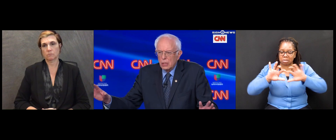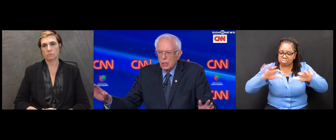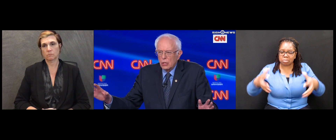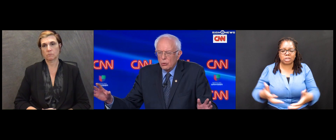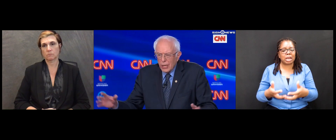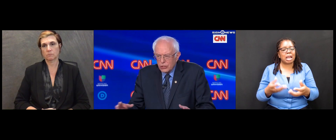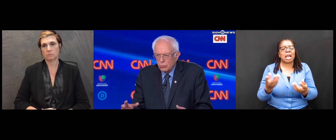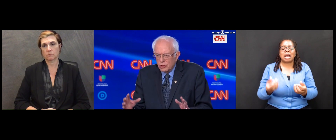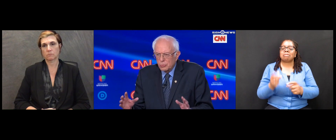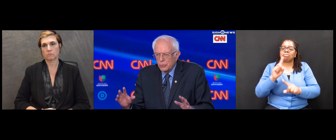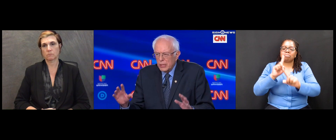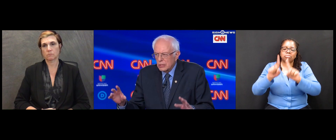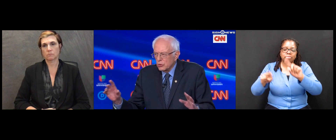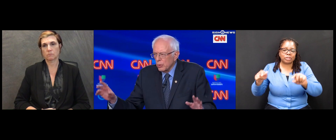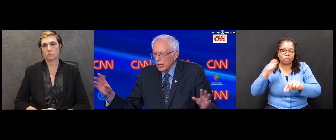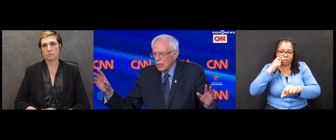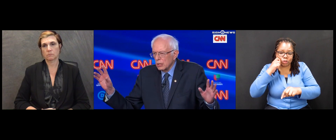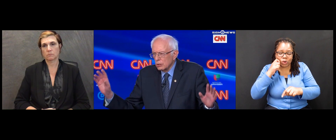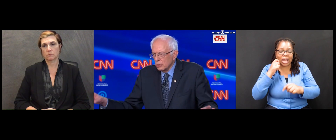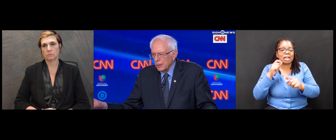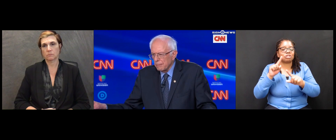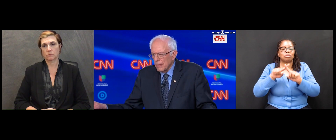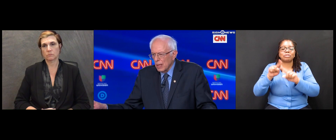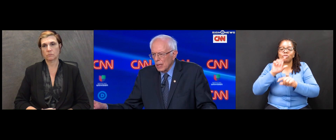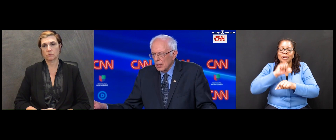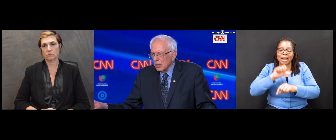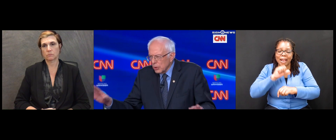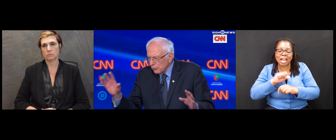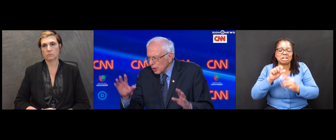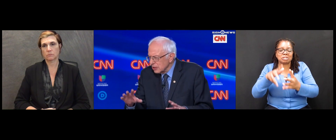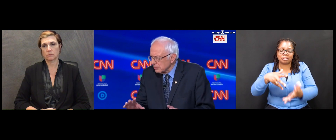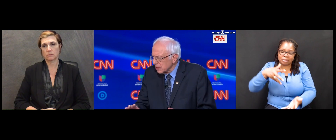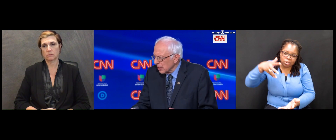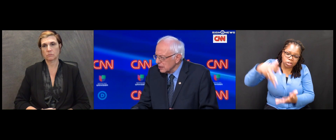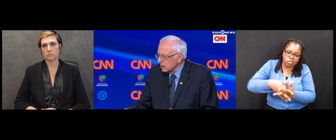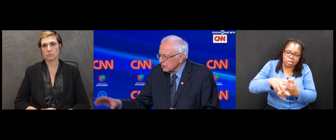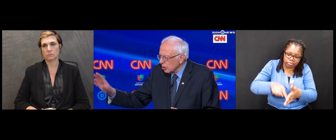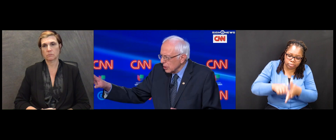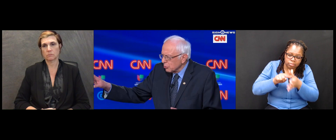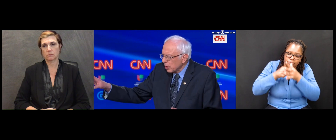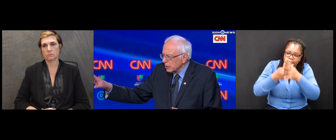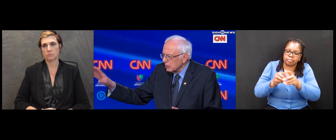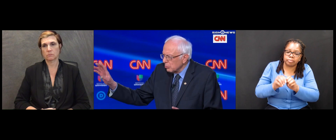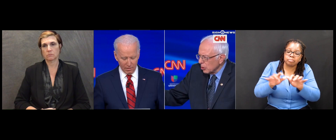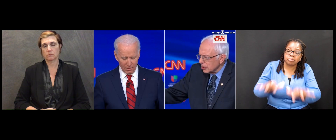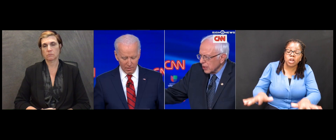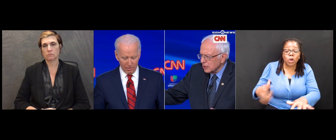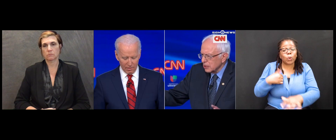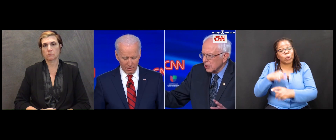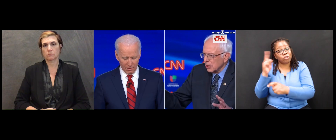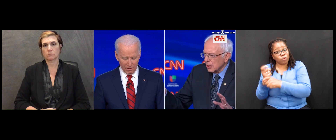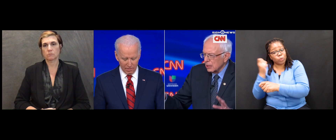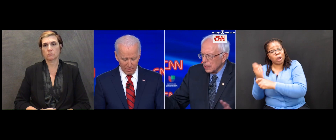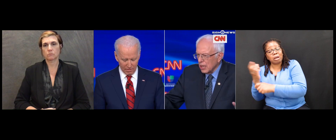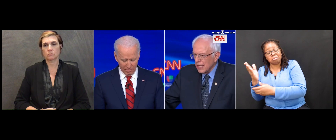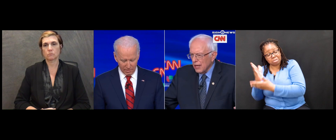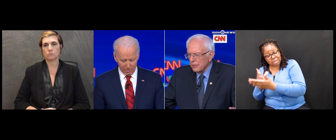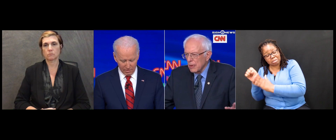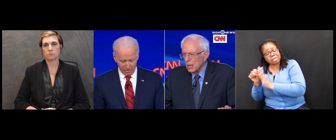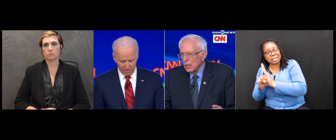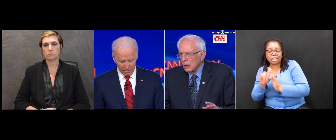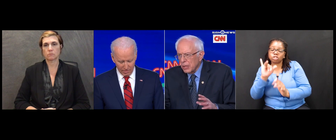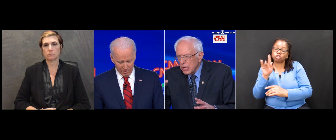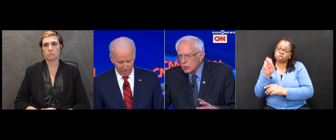multigenerational grassroots movement is the way to do it. Now, we have won some states. Joe has won more states than I